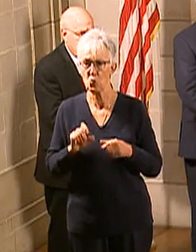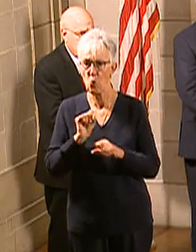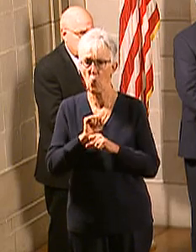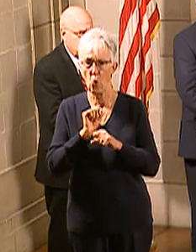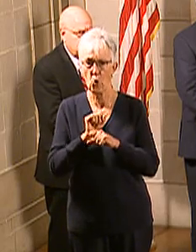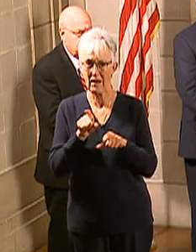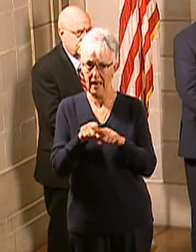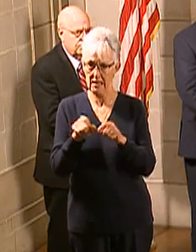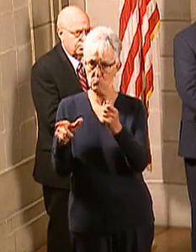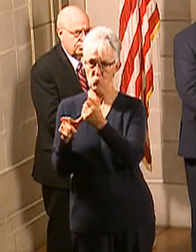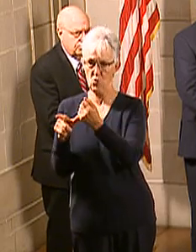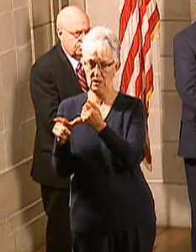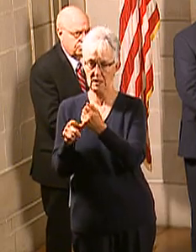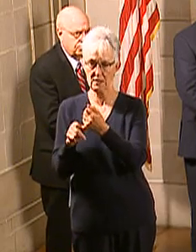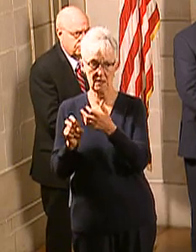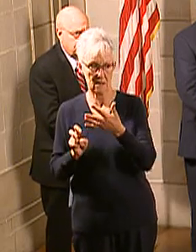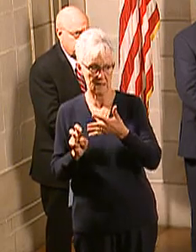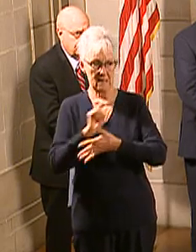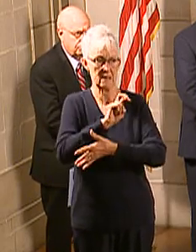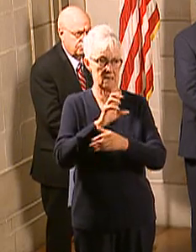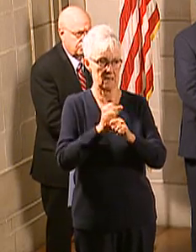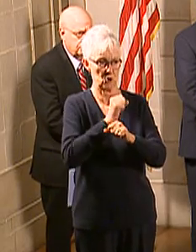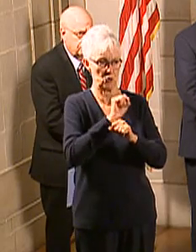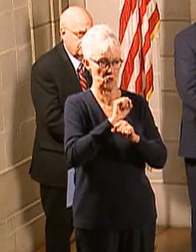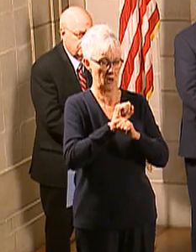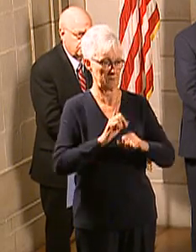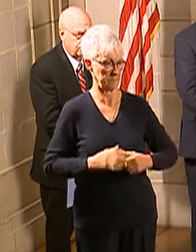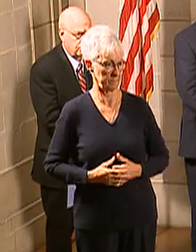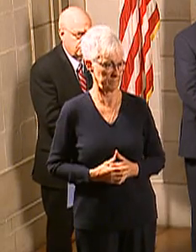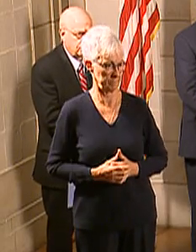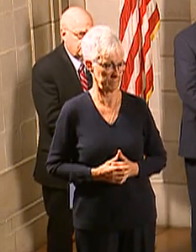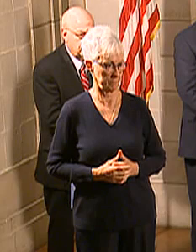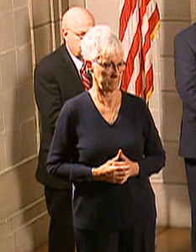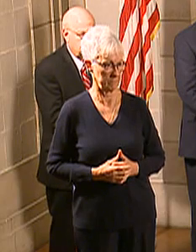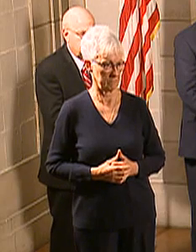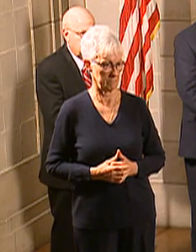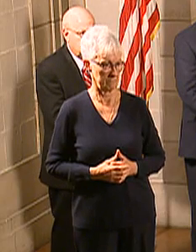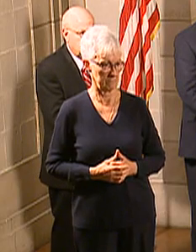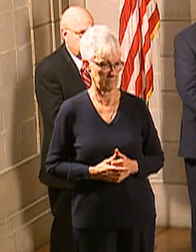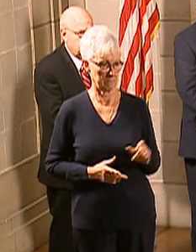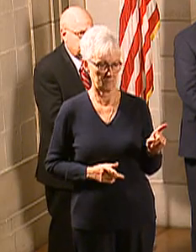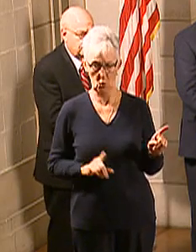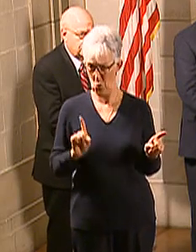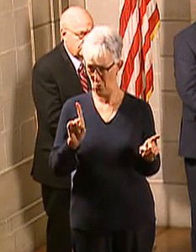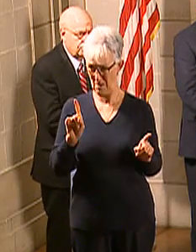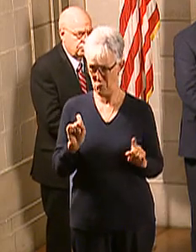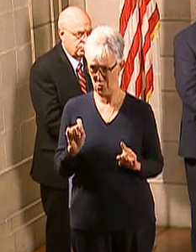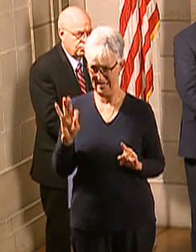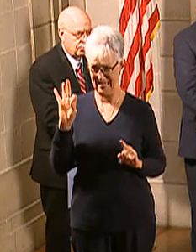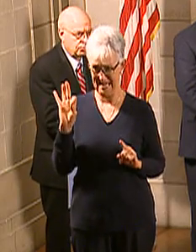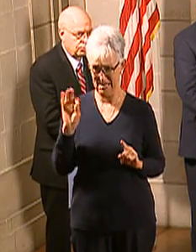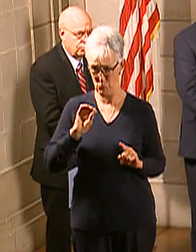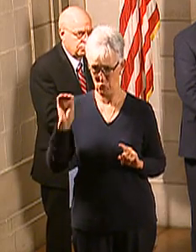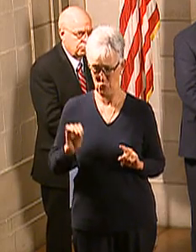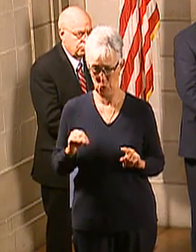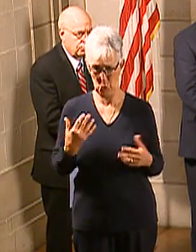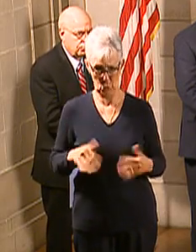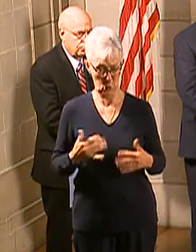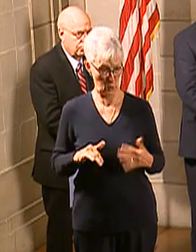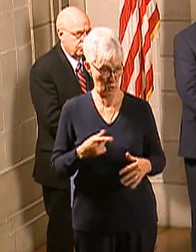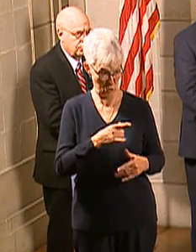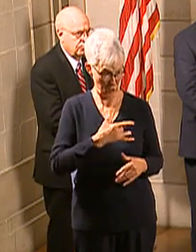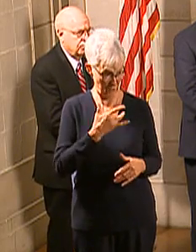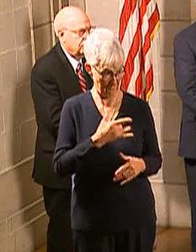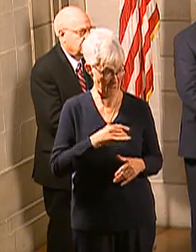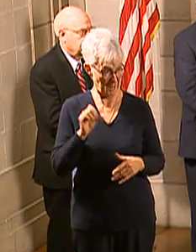quality of life as well. Is it realistic to, I mean, 1.9%, obviously it's pretty historic. Is it realistic to think that it could go lower,